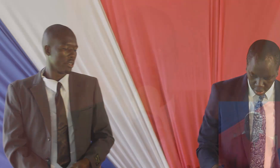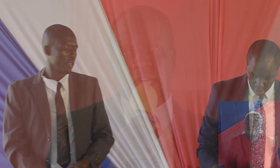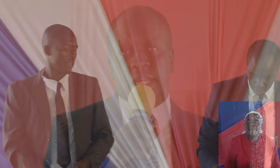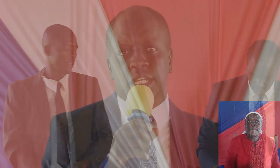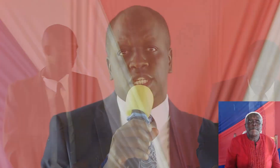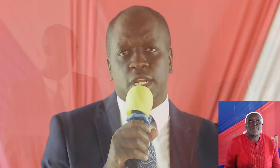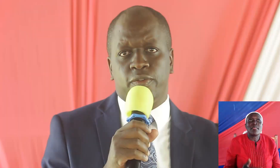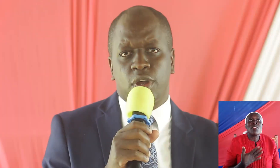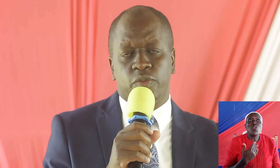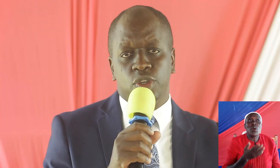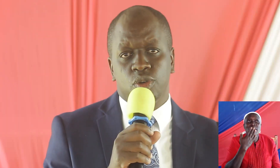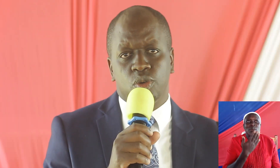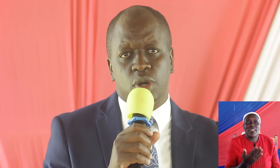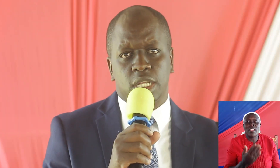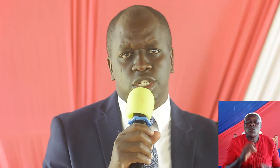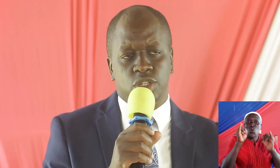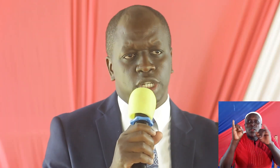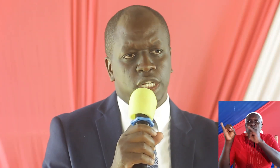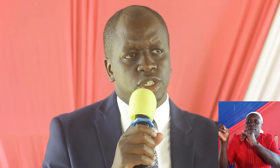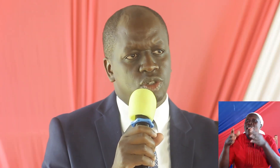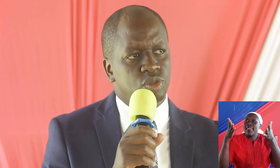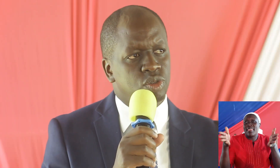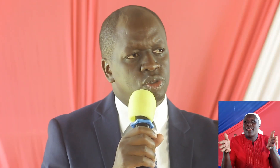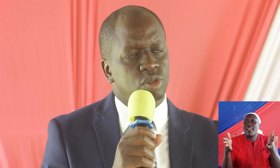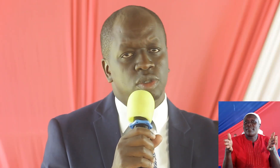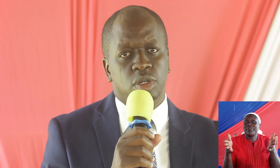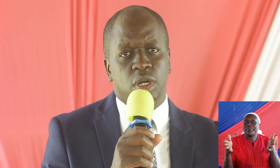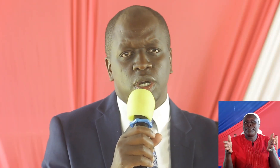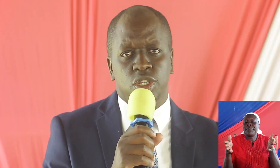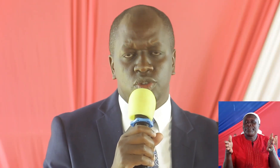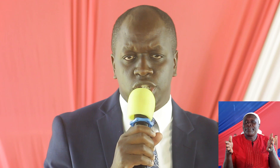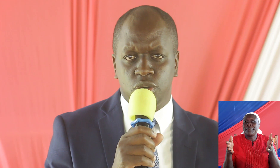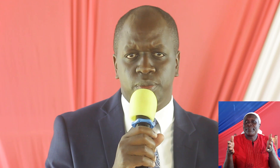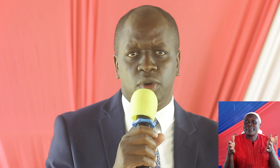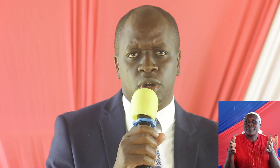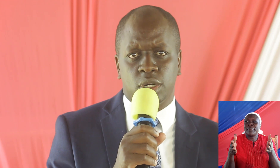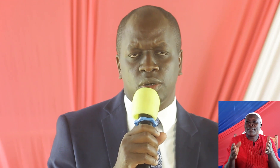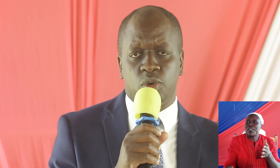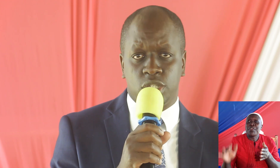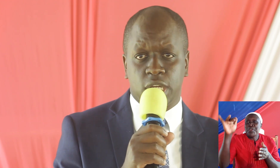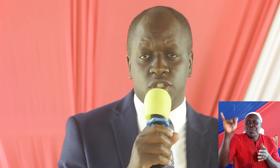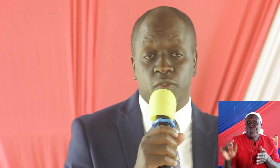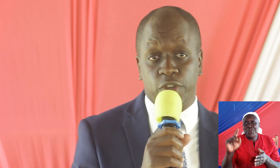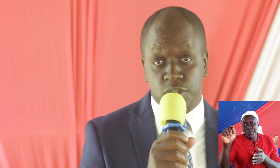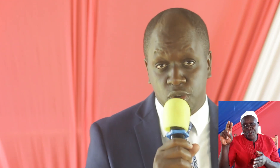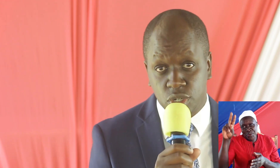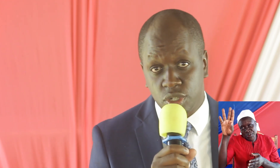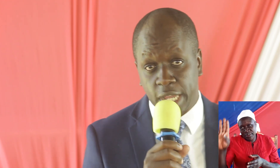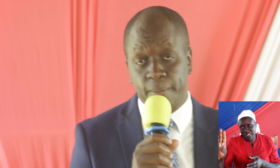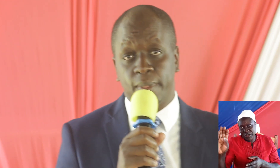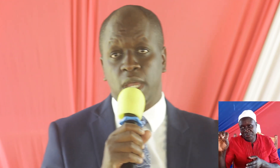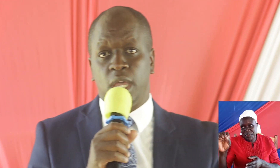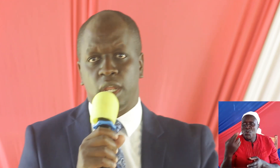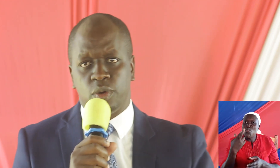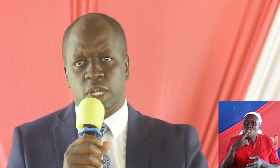I want to thank each and every one of you who has tuned in to YouTube or watched us on Facebook